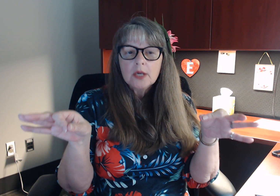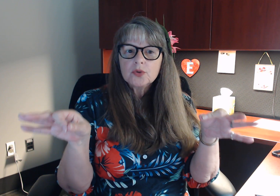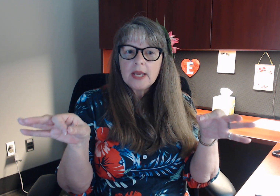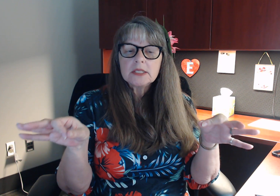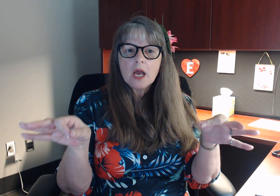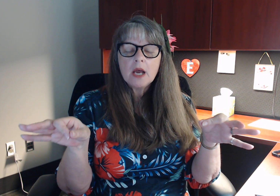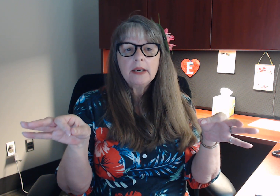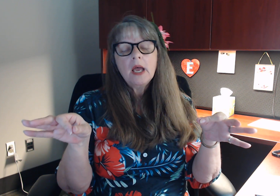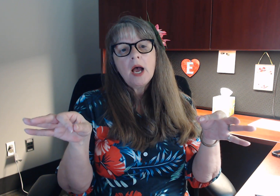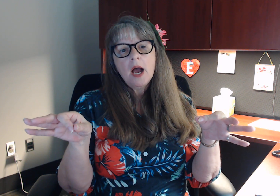that's not